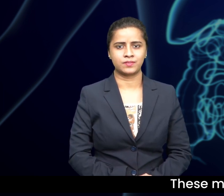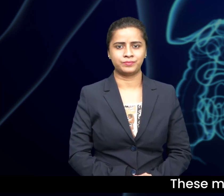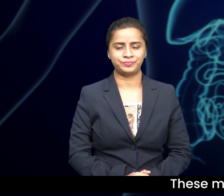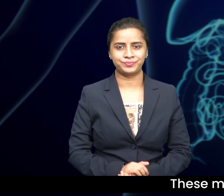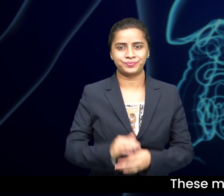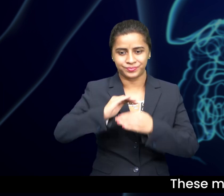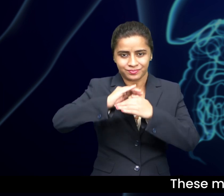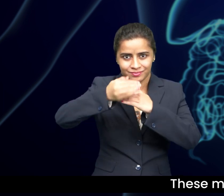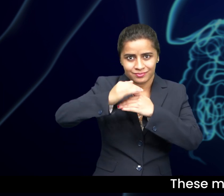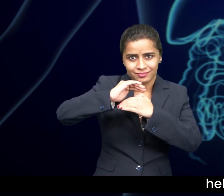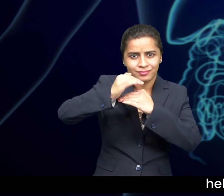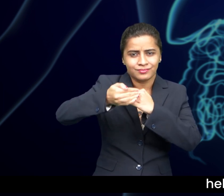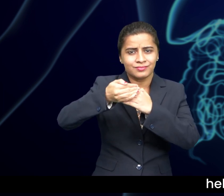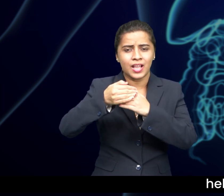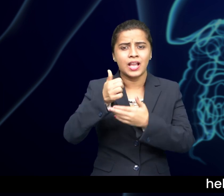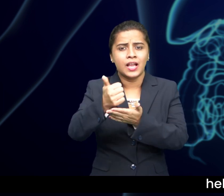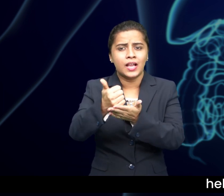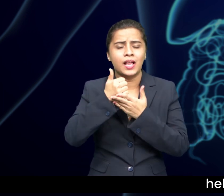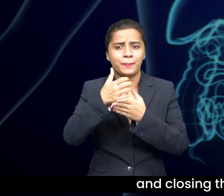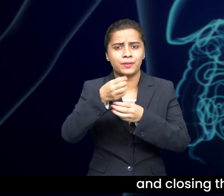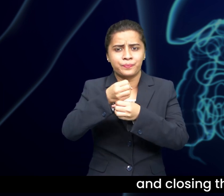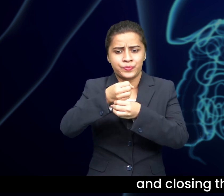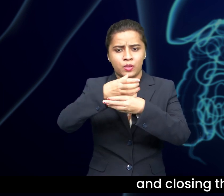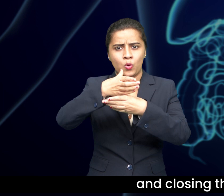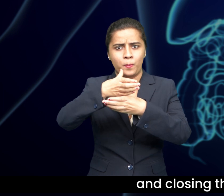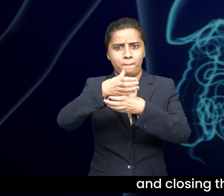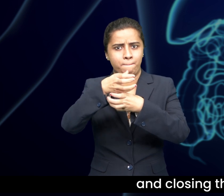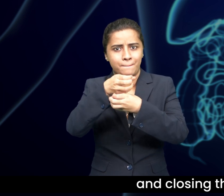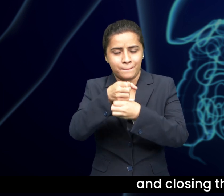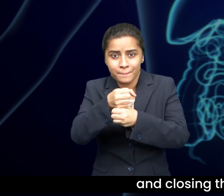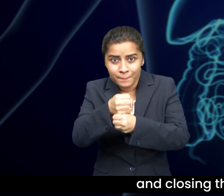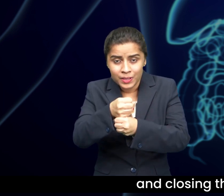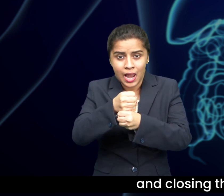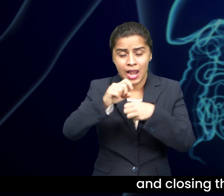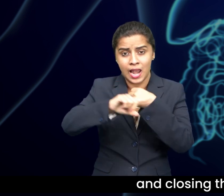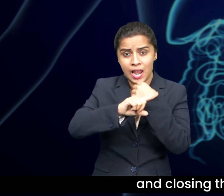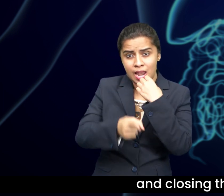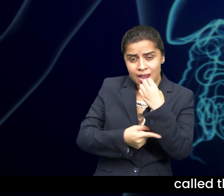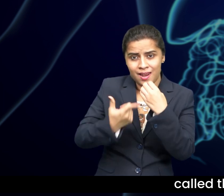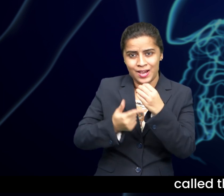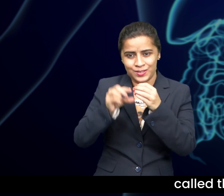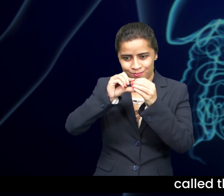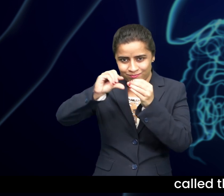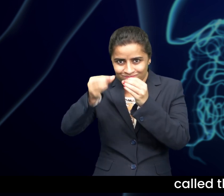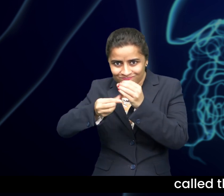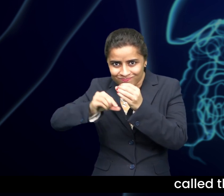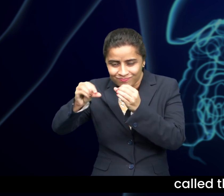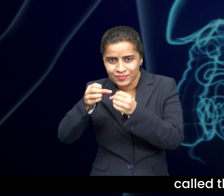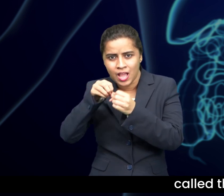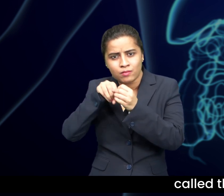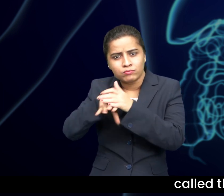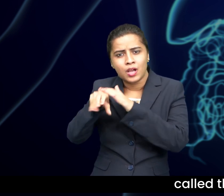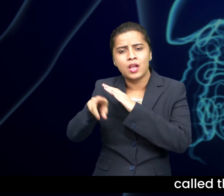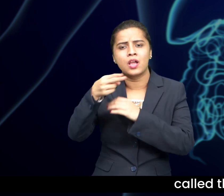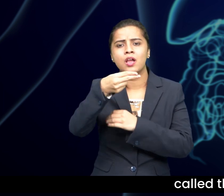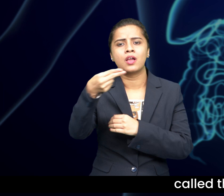These muscular structures help in opening and closing the aperture of the canal called the anal